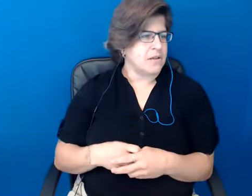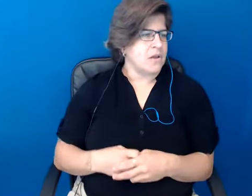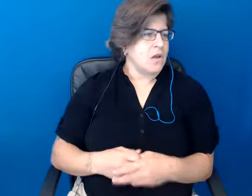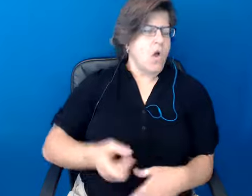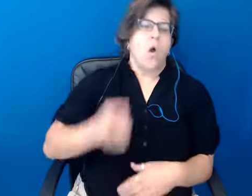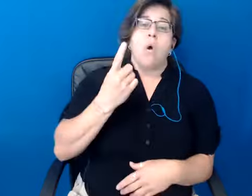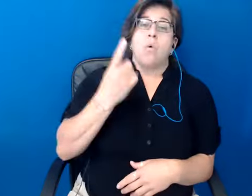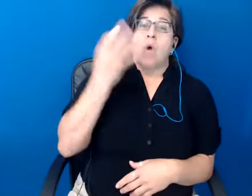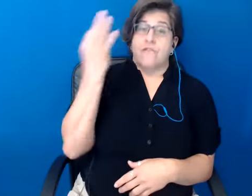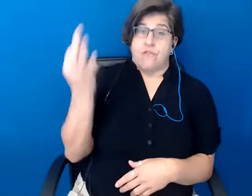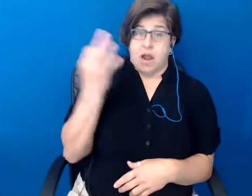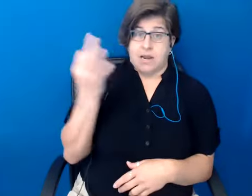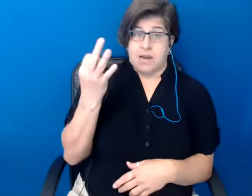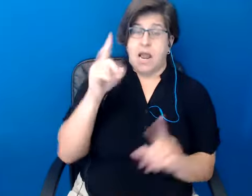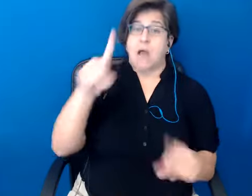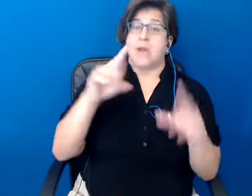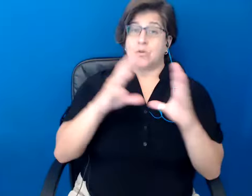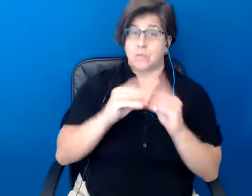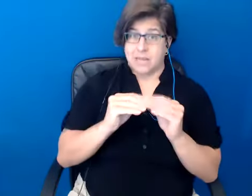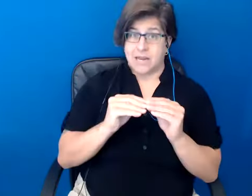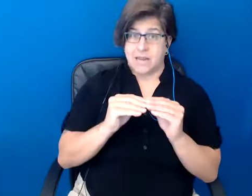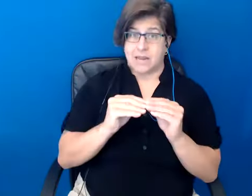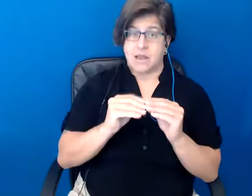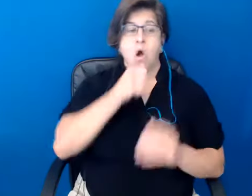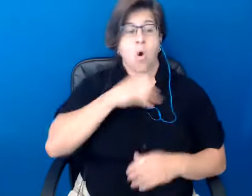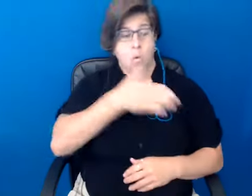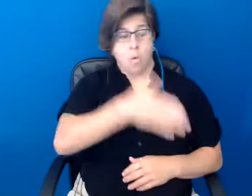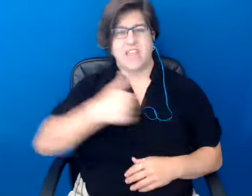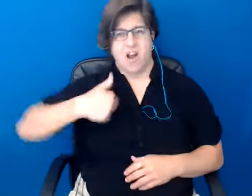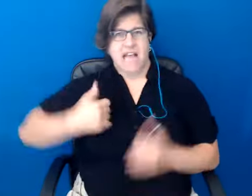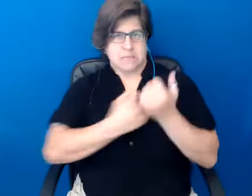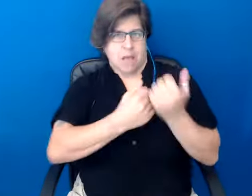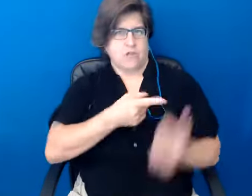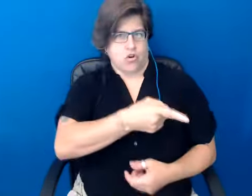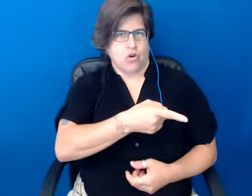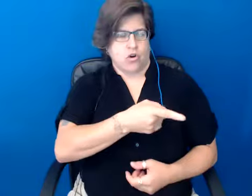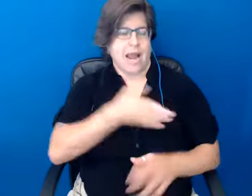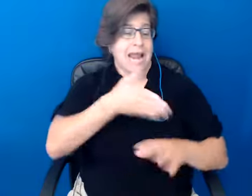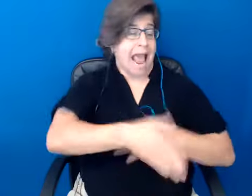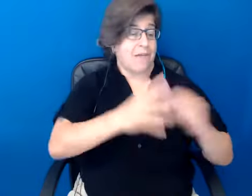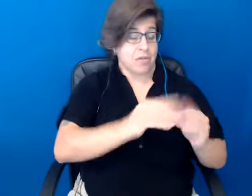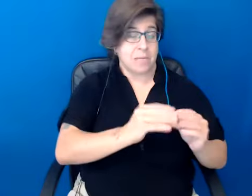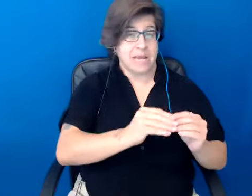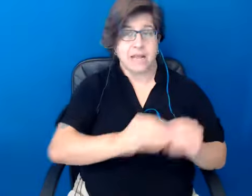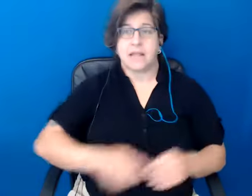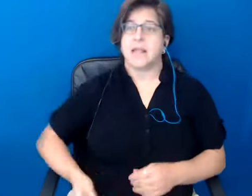the case. And lo and behold, one Friday I was at a meeting with the women that I